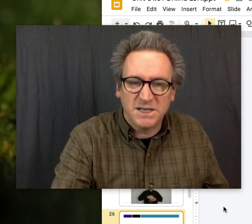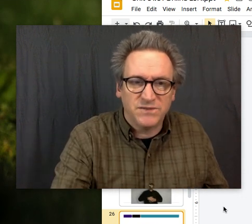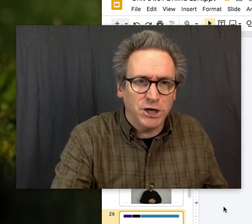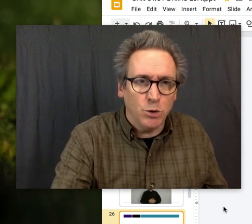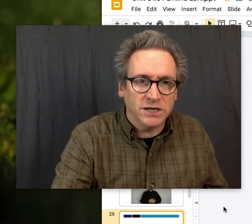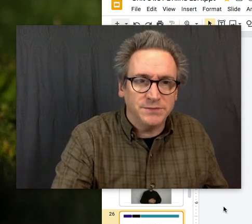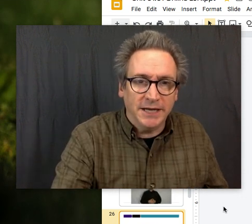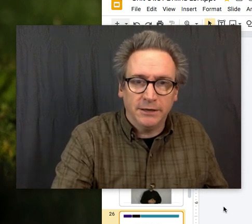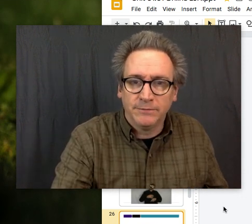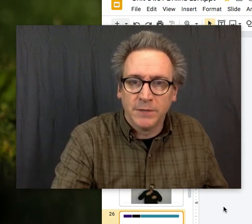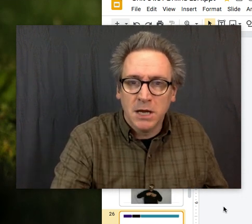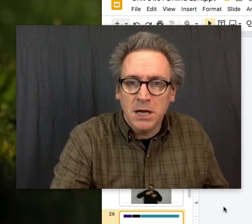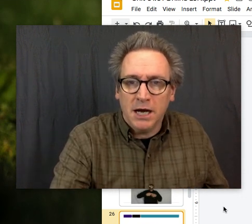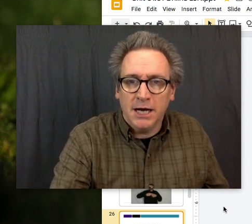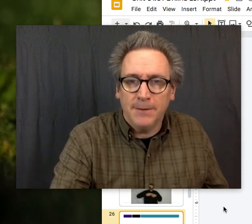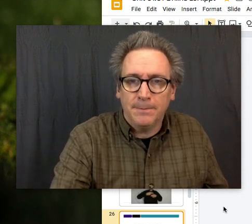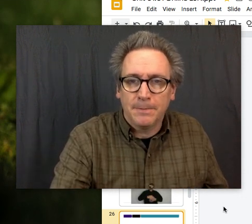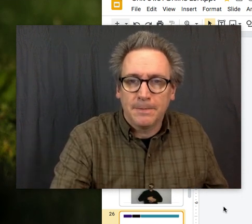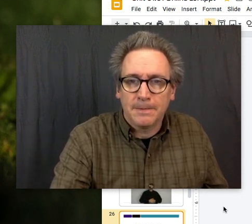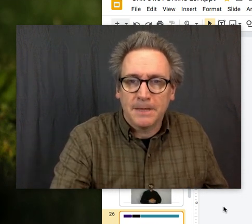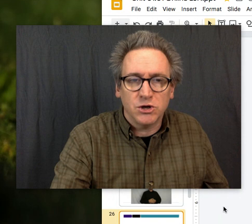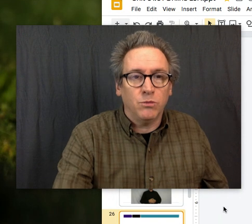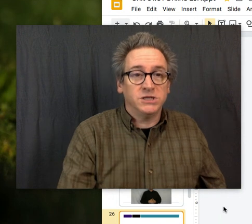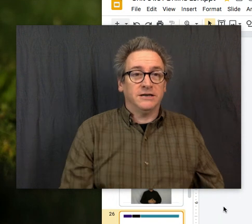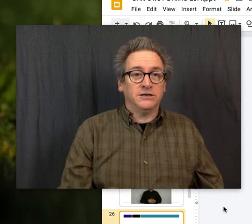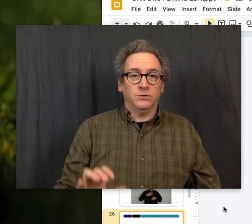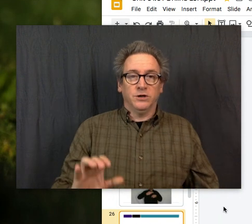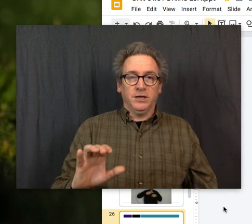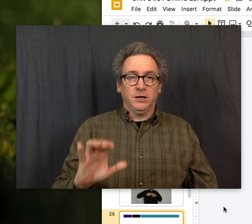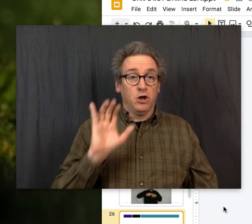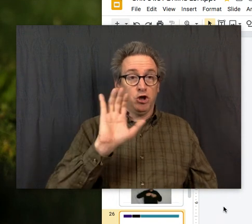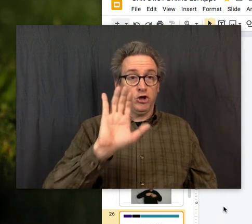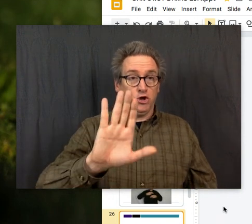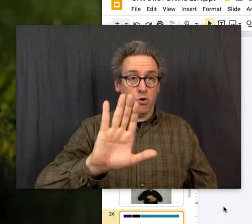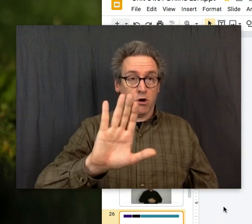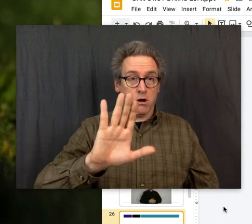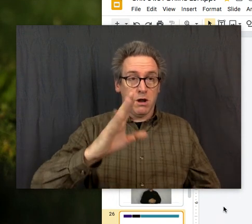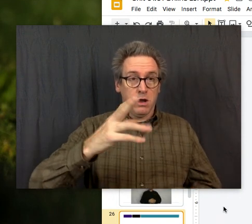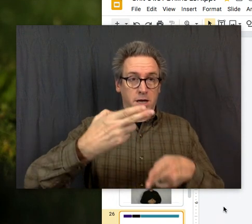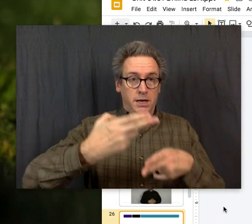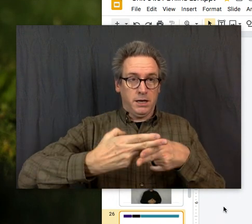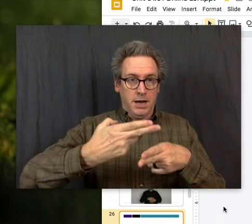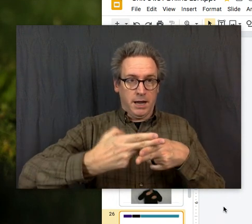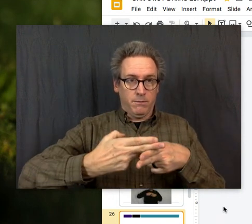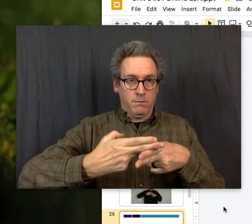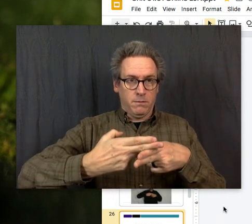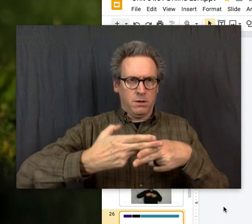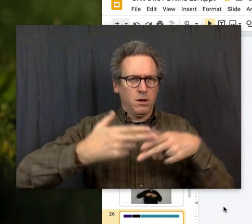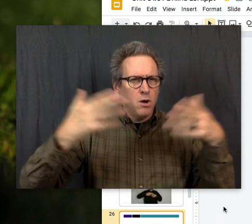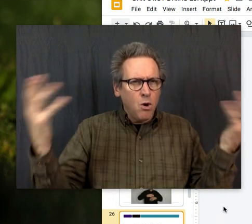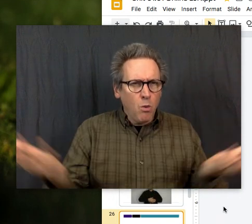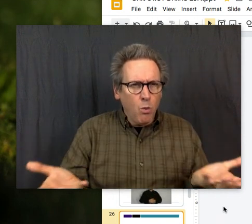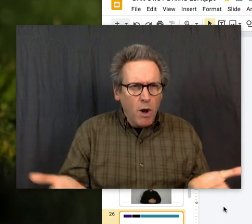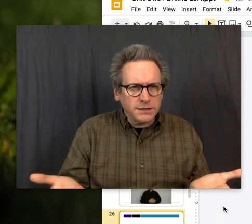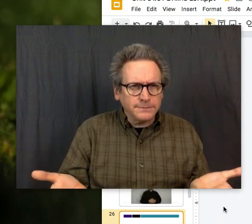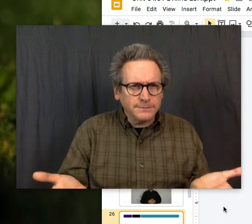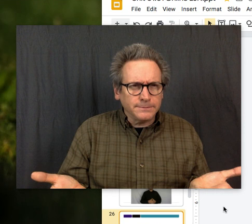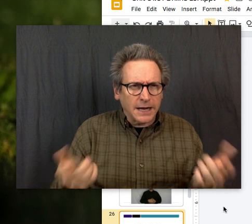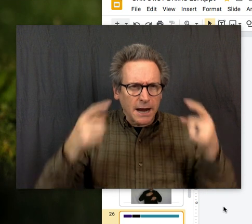It's very Yoda speak. So once again, do it with me. Your name,